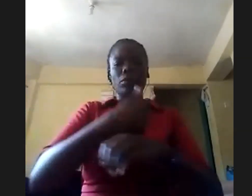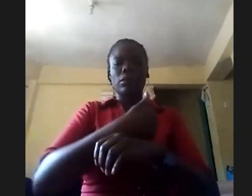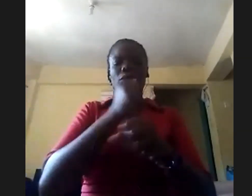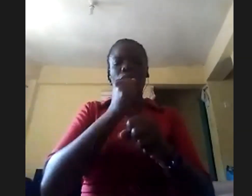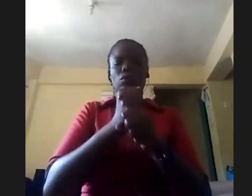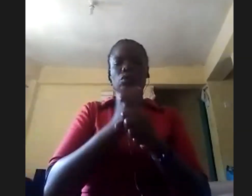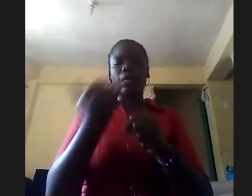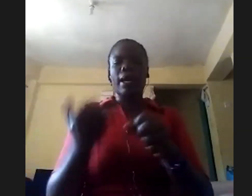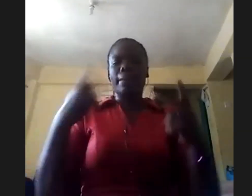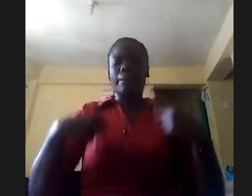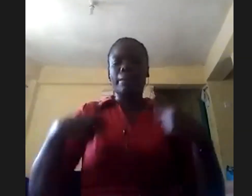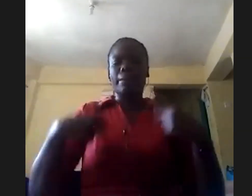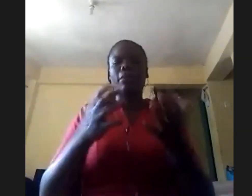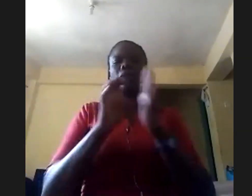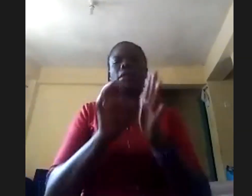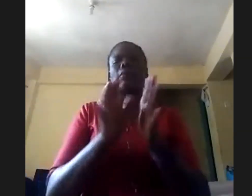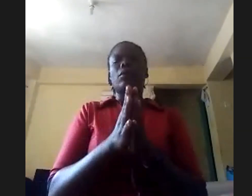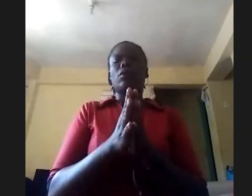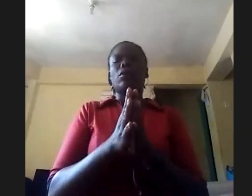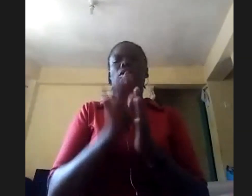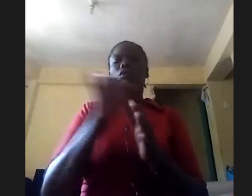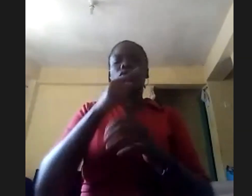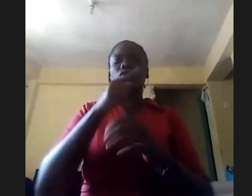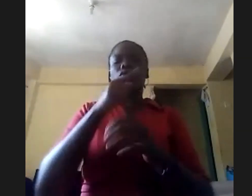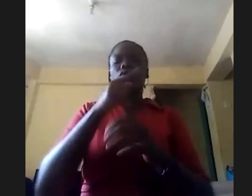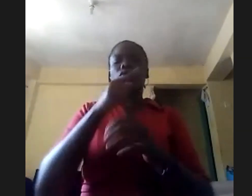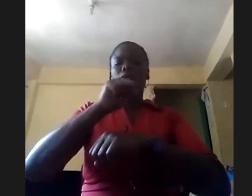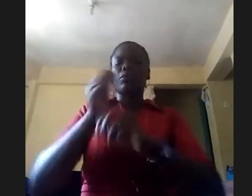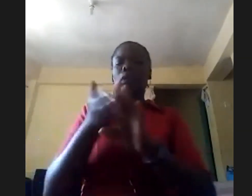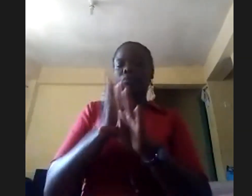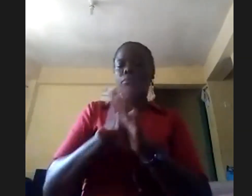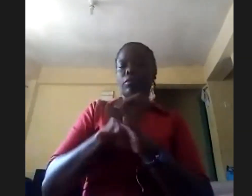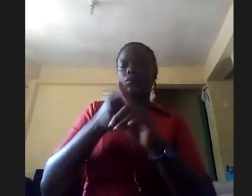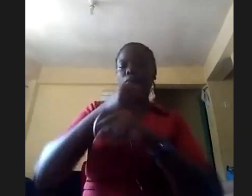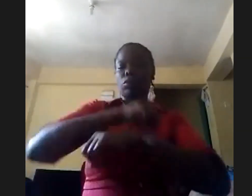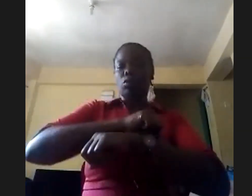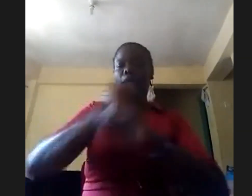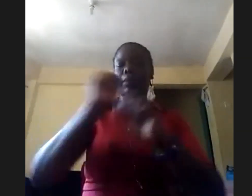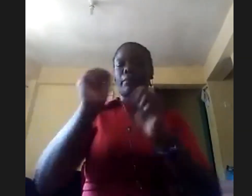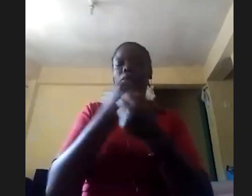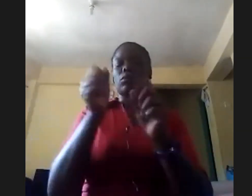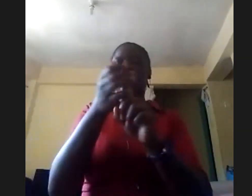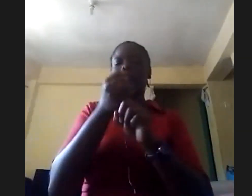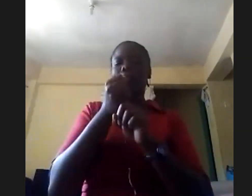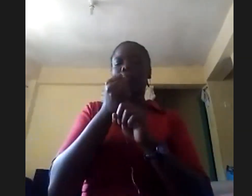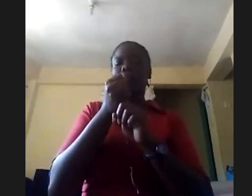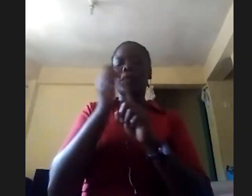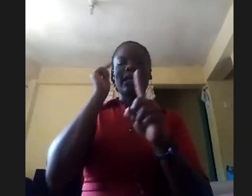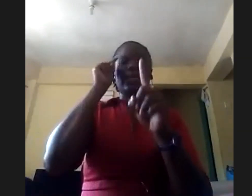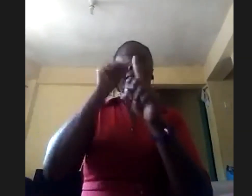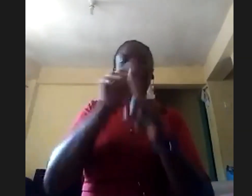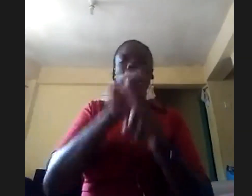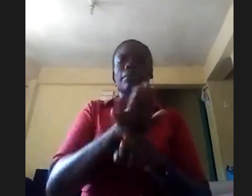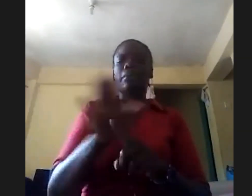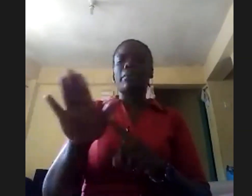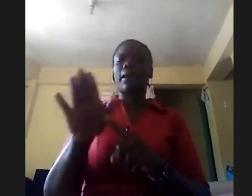talk, remember those who are in school, you can drop out or not being able to achieve your targets. Young professionals, for